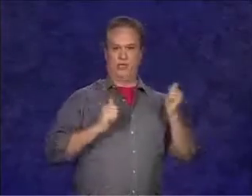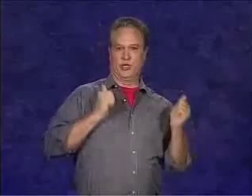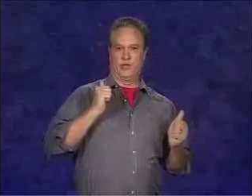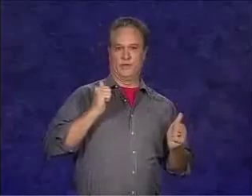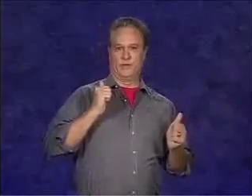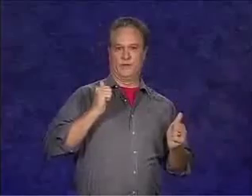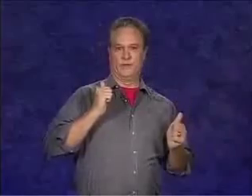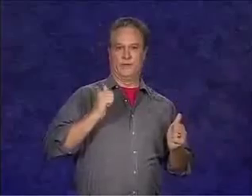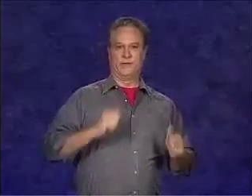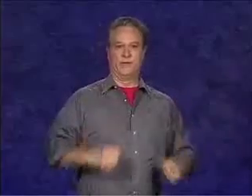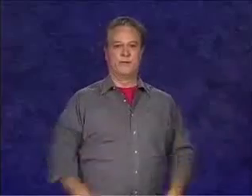ambition.